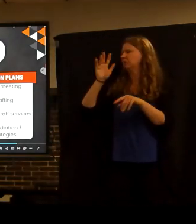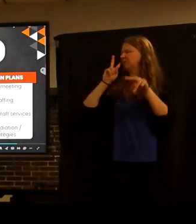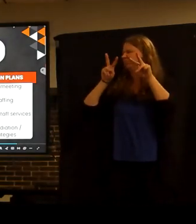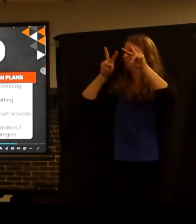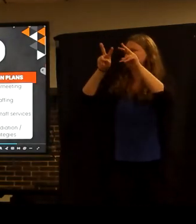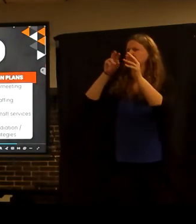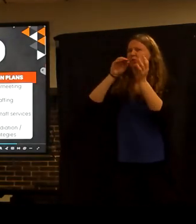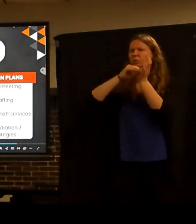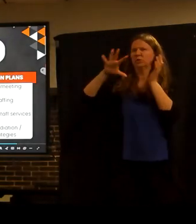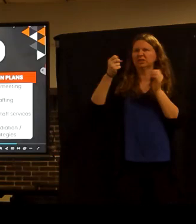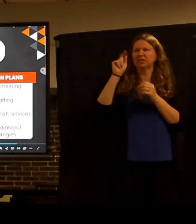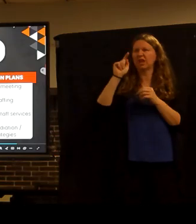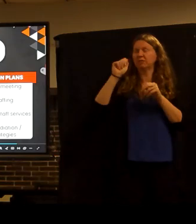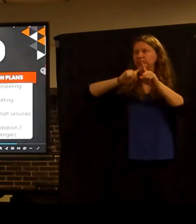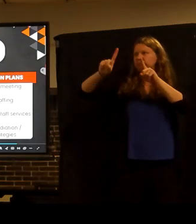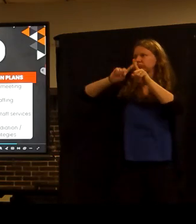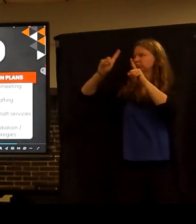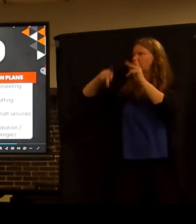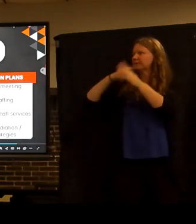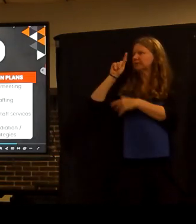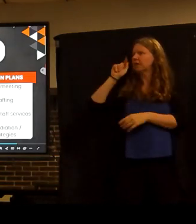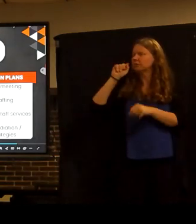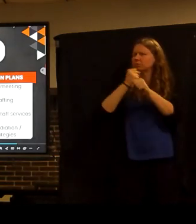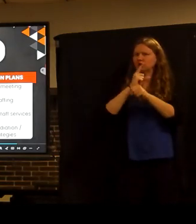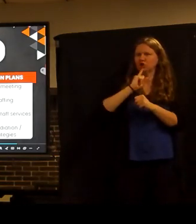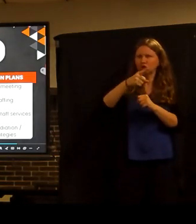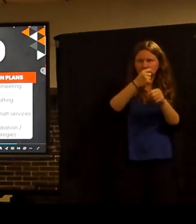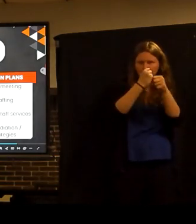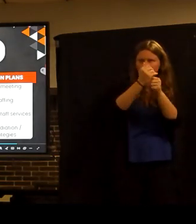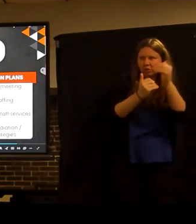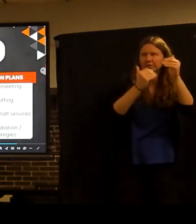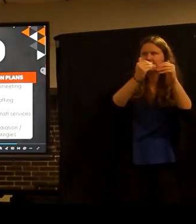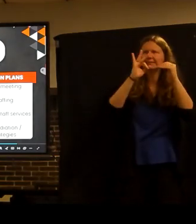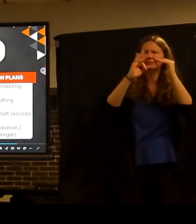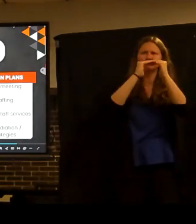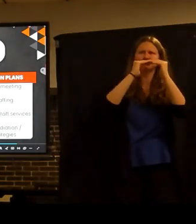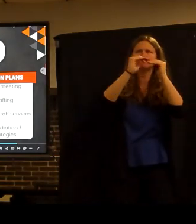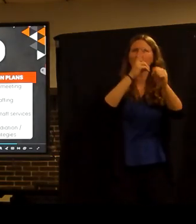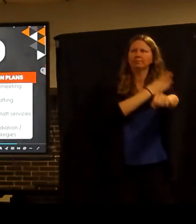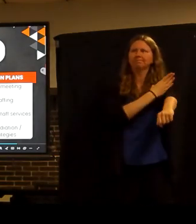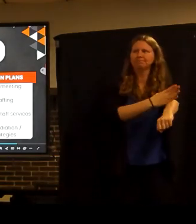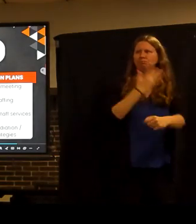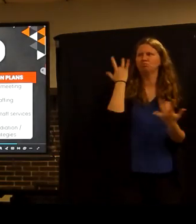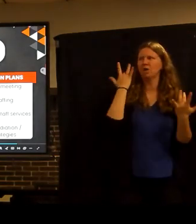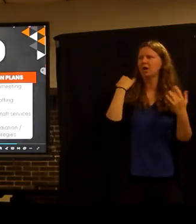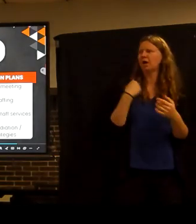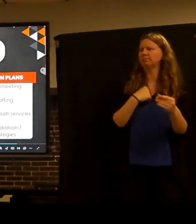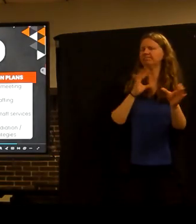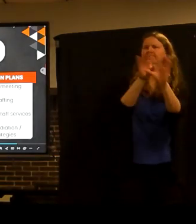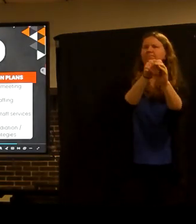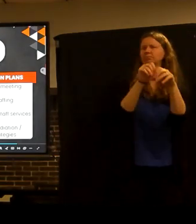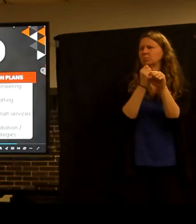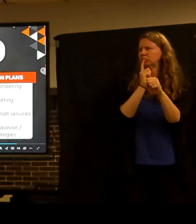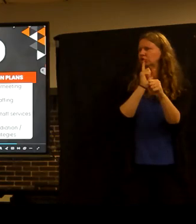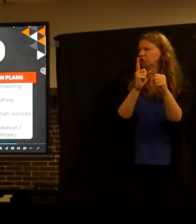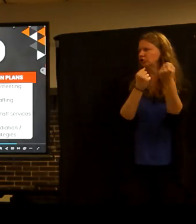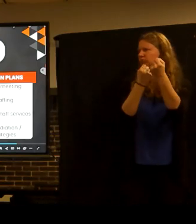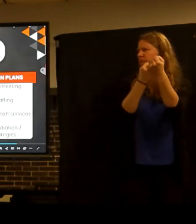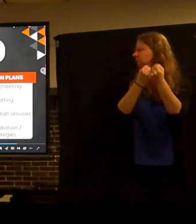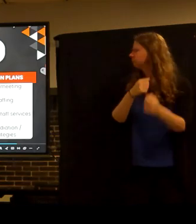Overall, the MTSS team reviews the data, the student data. We have a variety of areas that we look at.